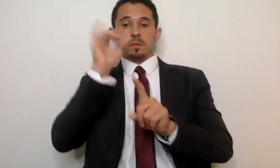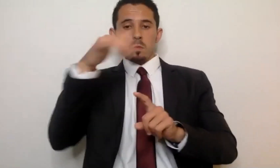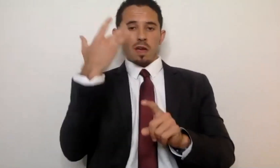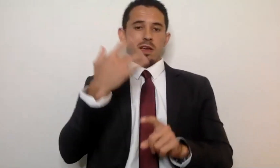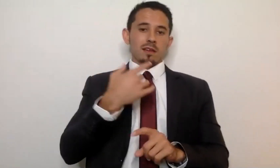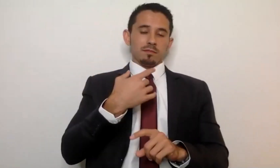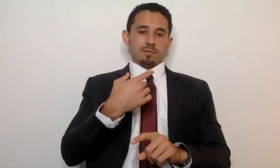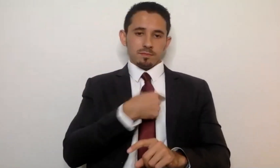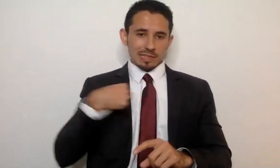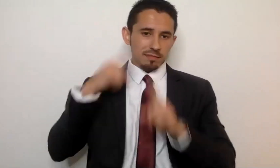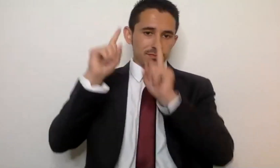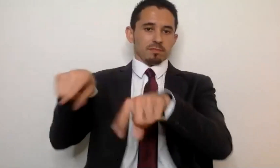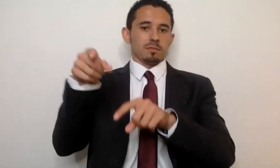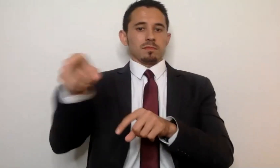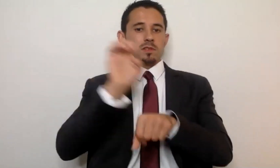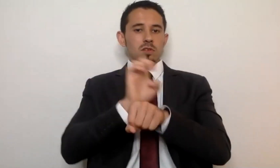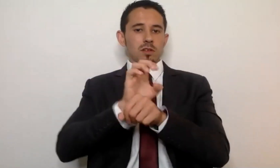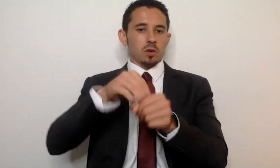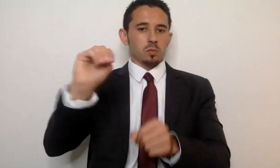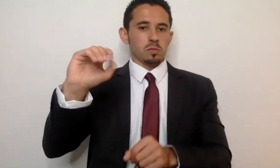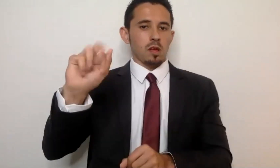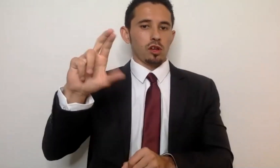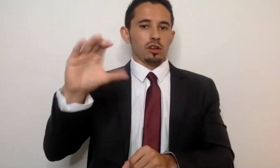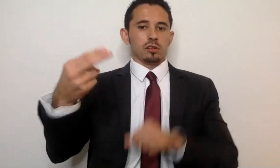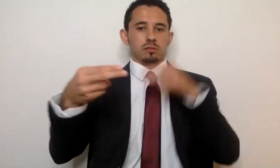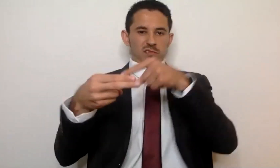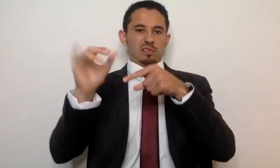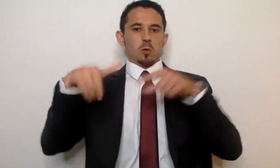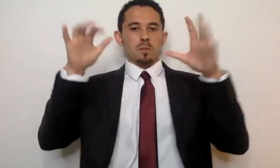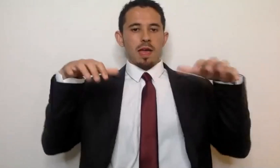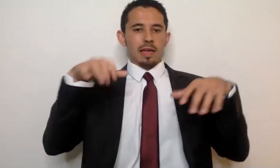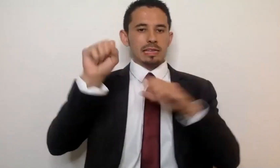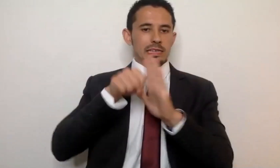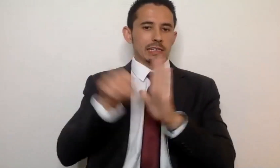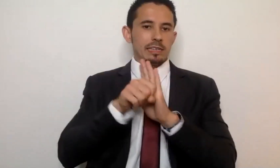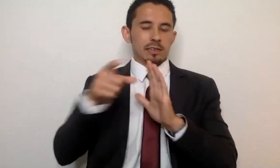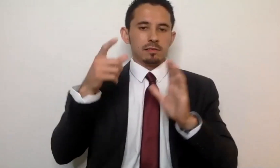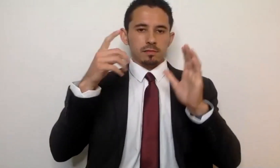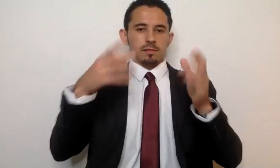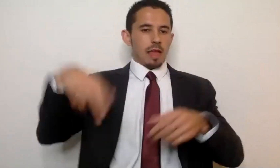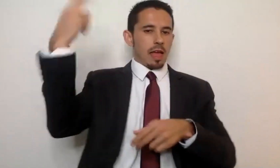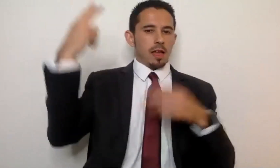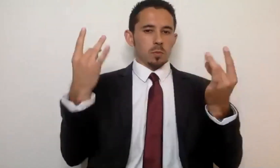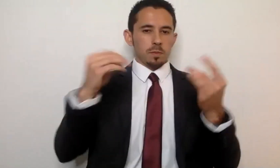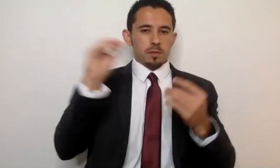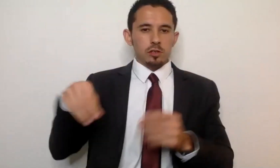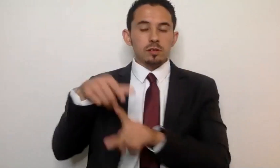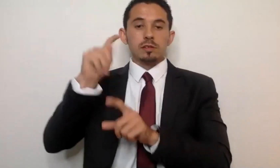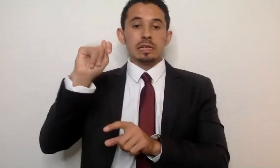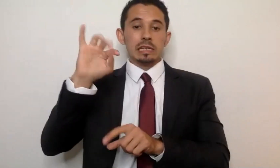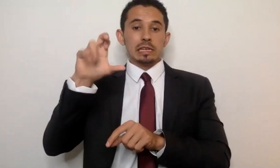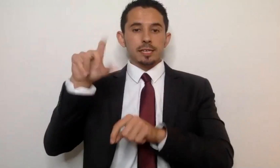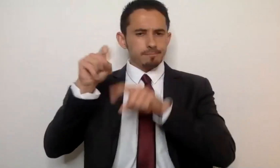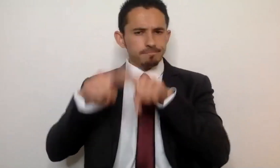facing? That is a great question. That is why we decided to go to Ecuador in March. That is their rainy season. That is a